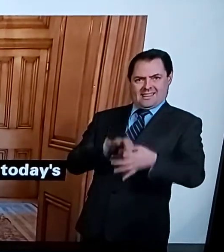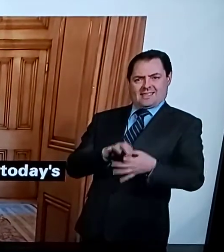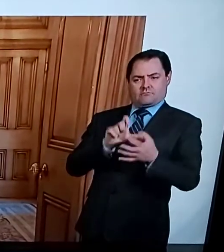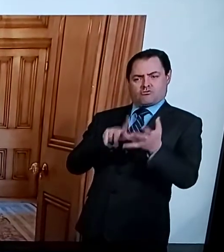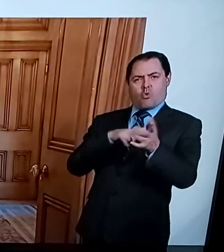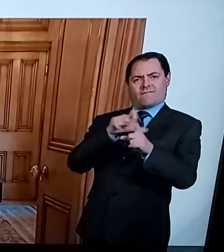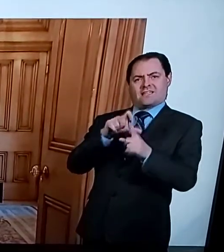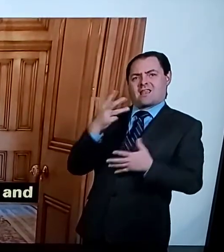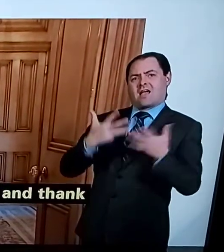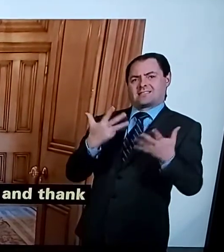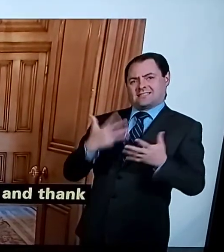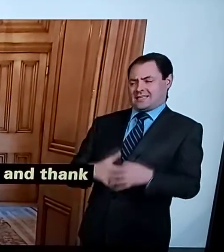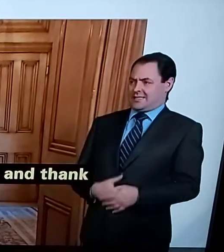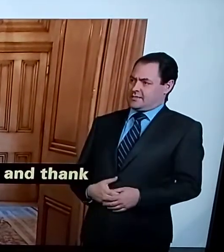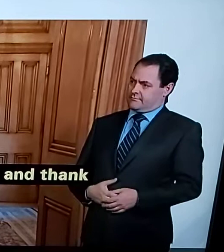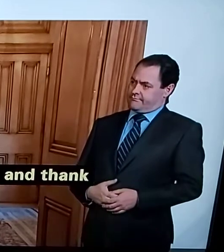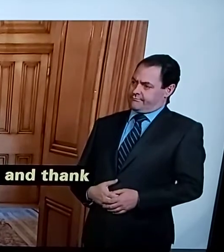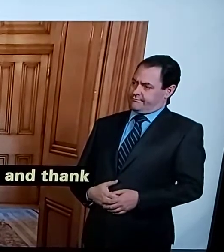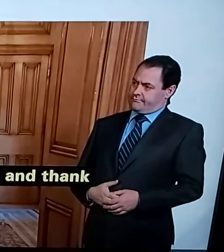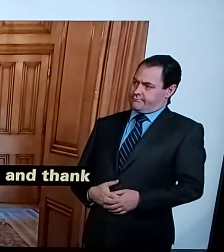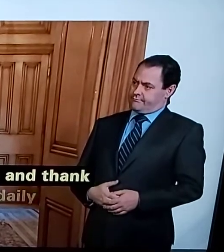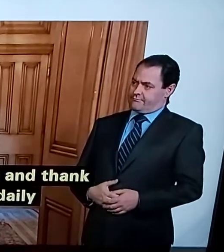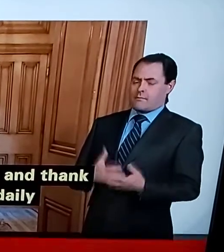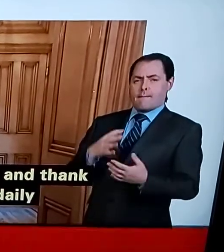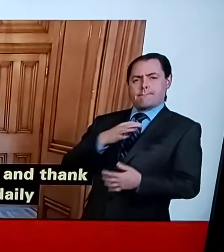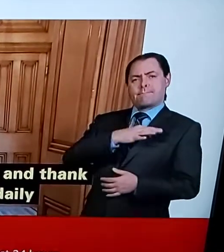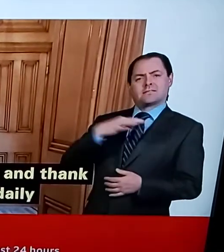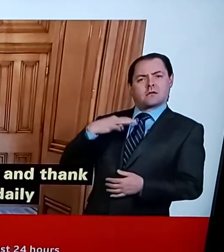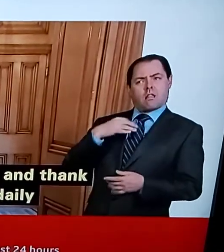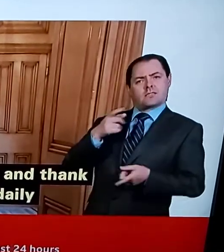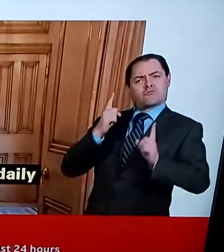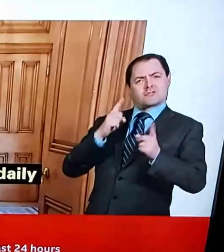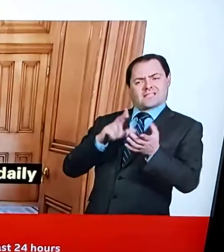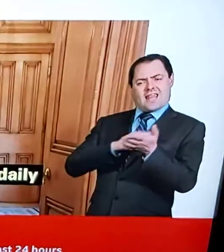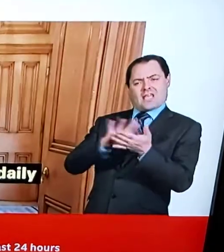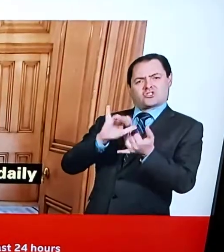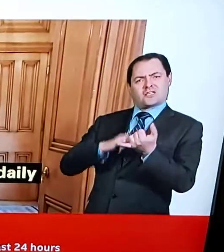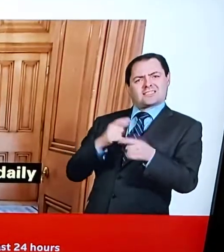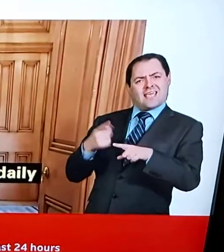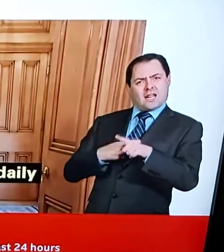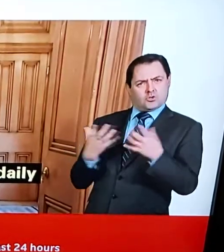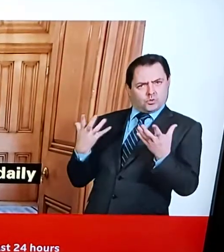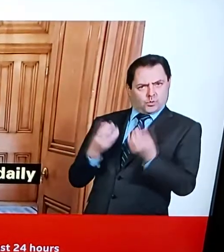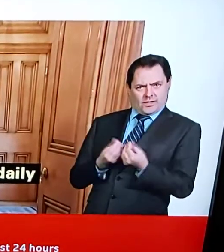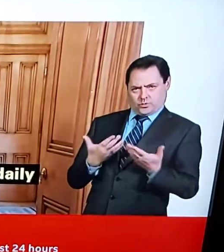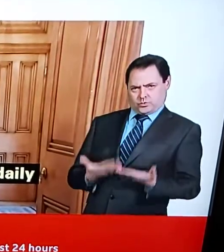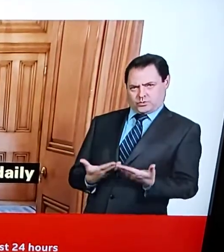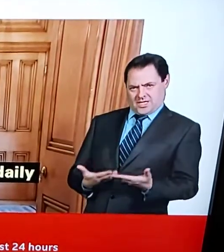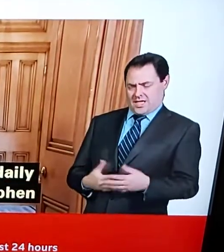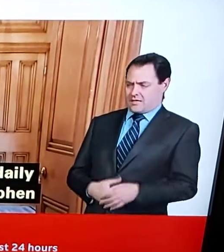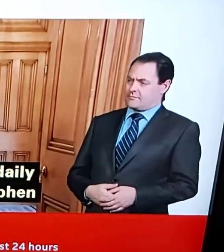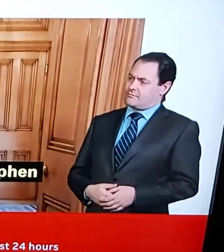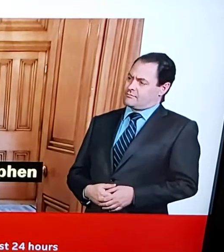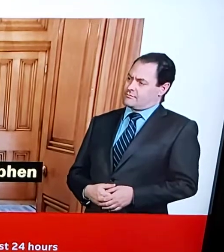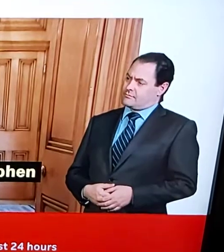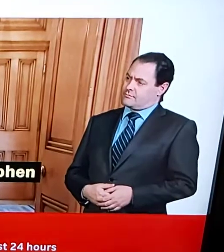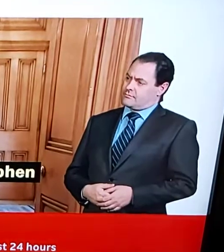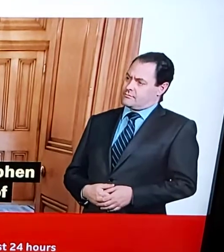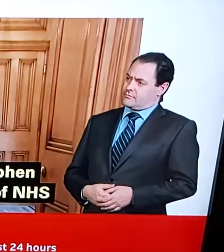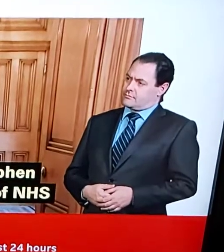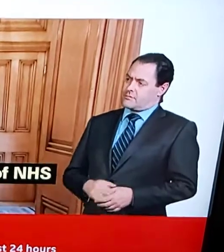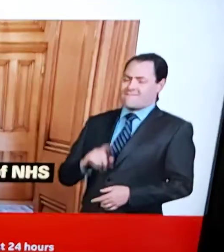joined today by Professor Steve Parris, Medical Director of NHS England. I'd like first to update you on the facts about